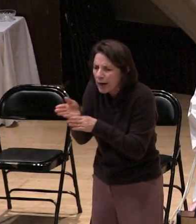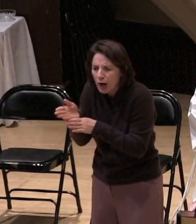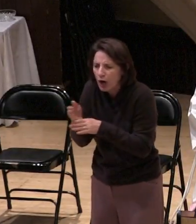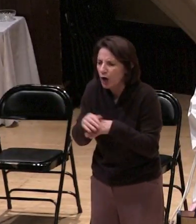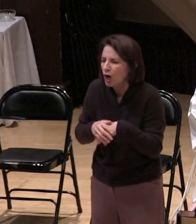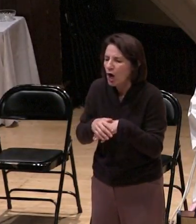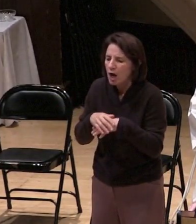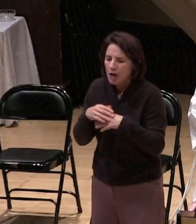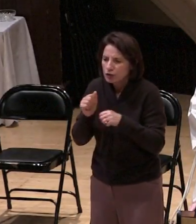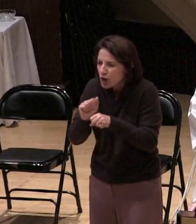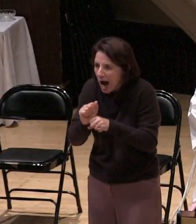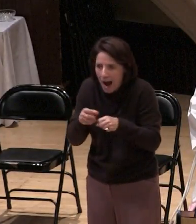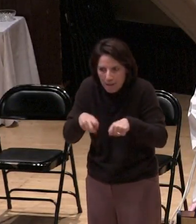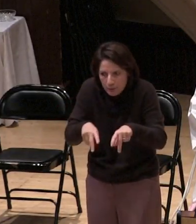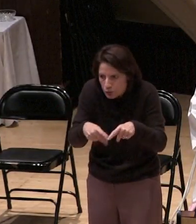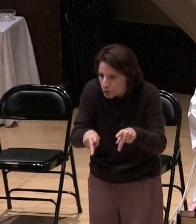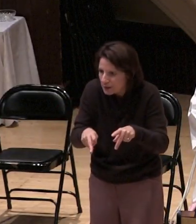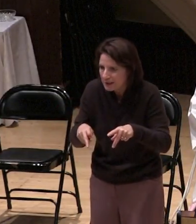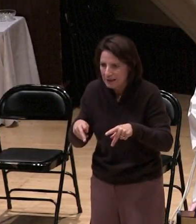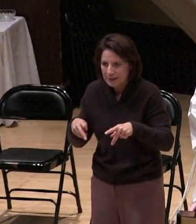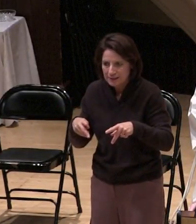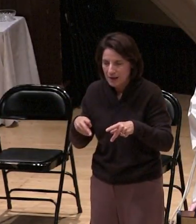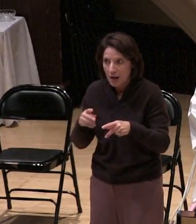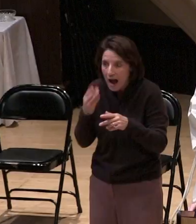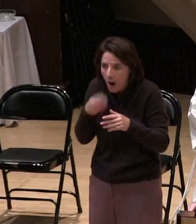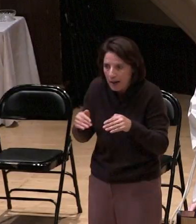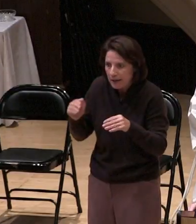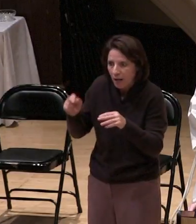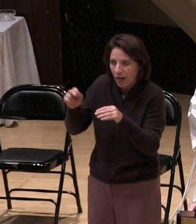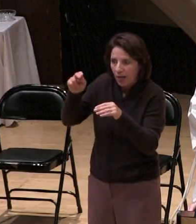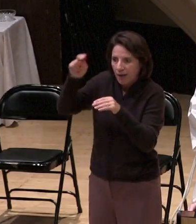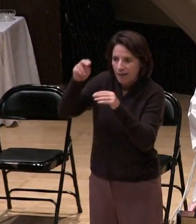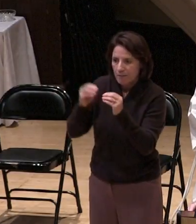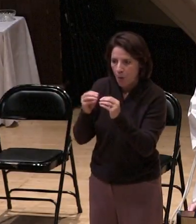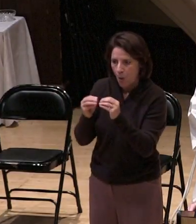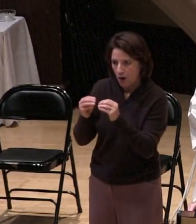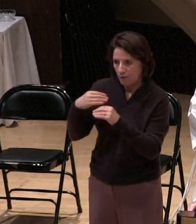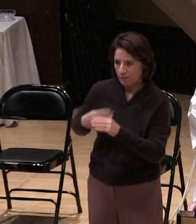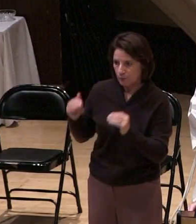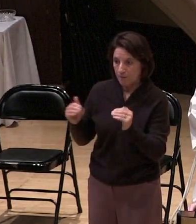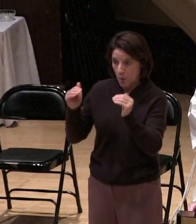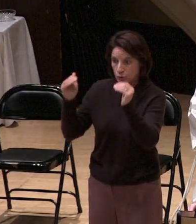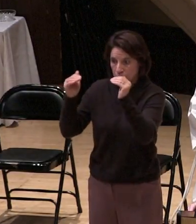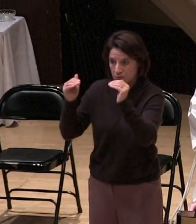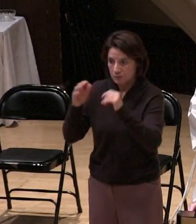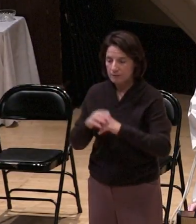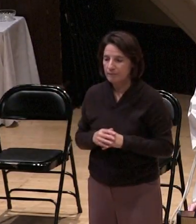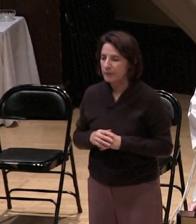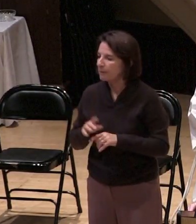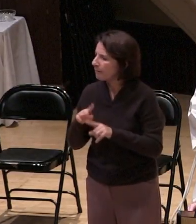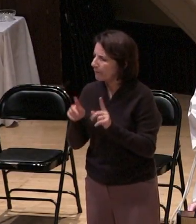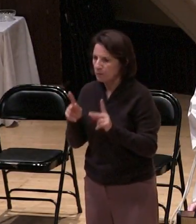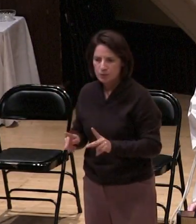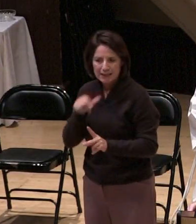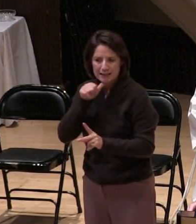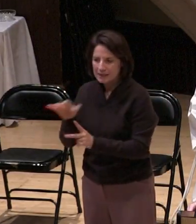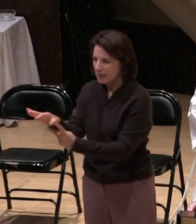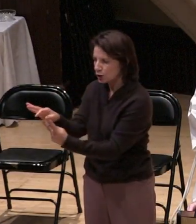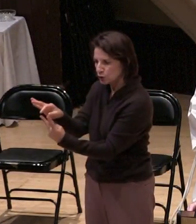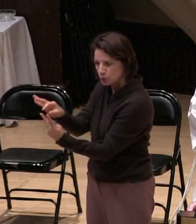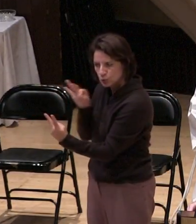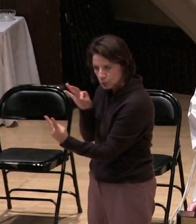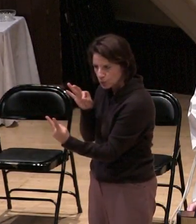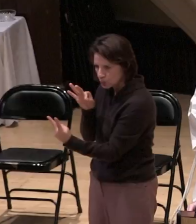for advancement, benefits that you'll get. But a person does not choose a vocation. A vocation